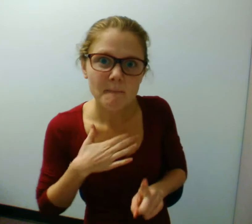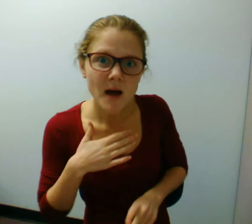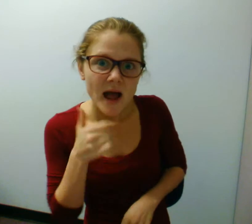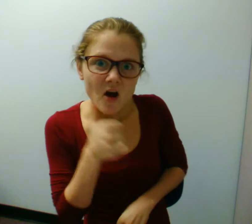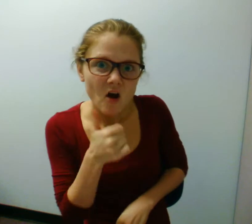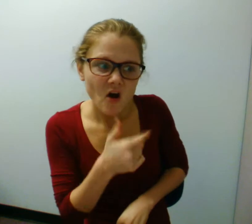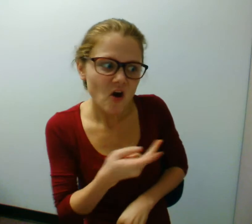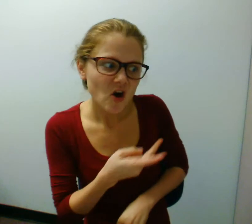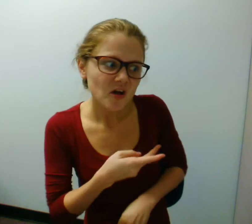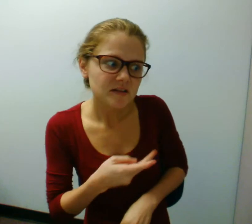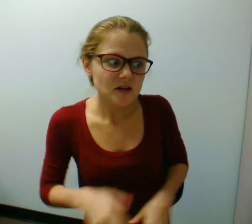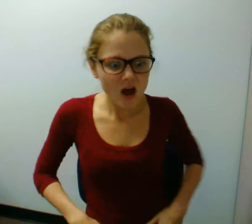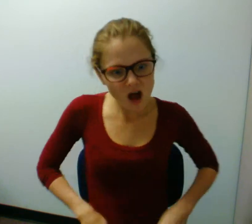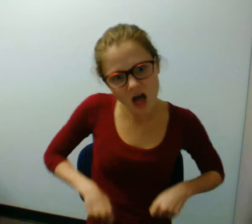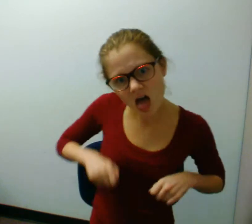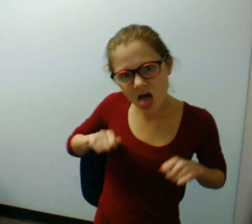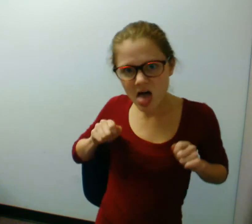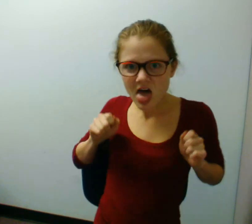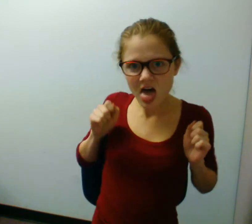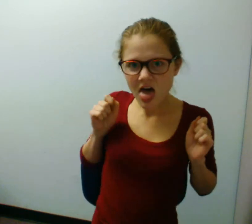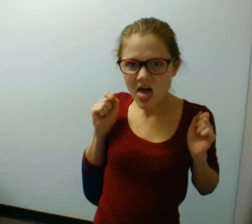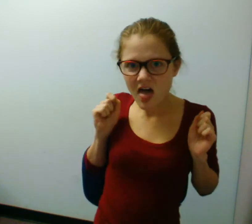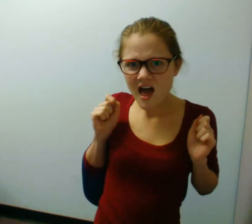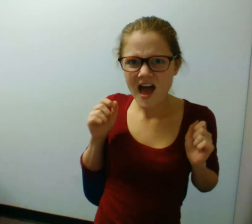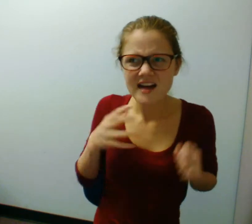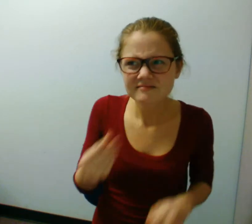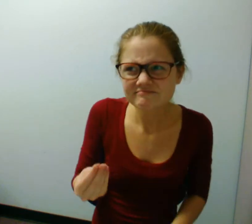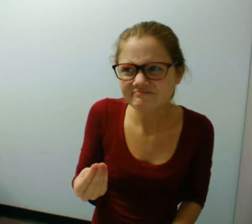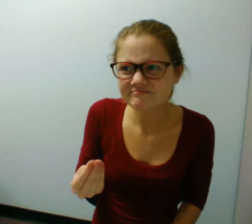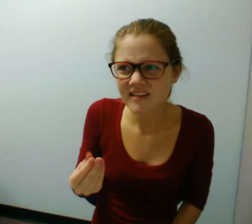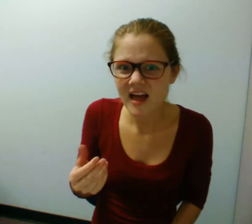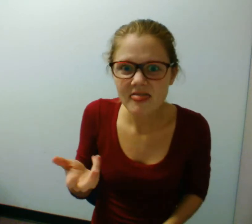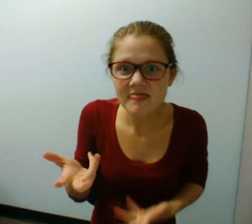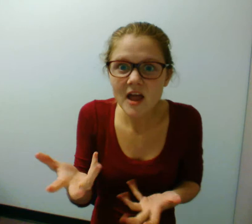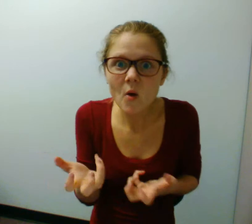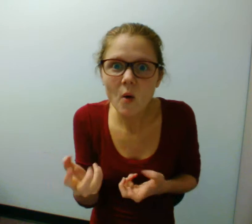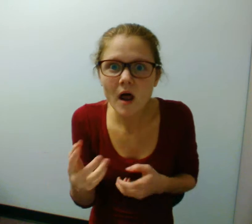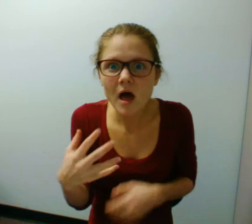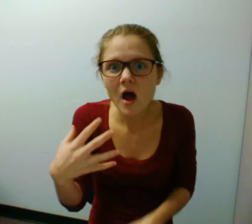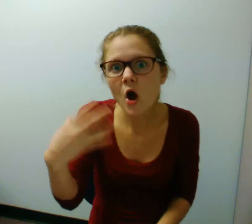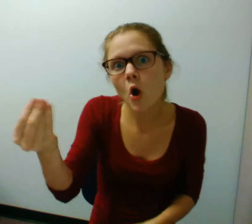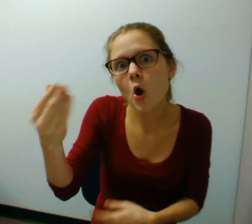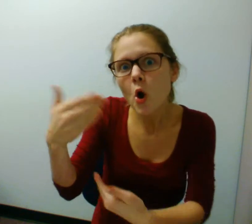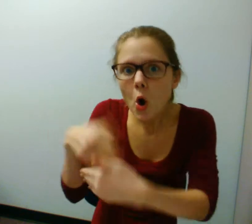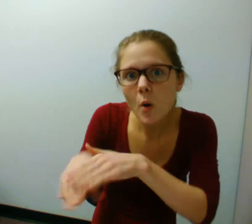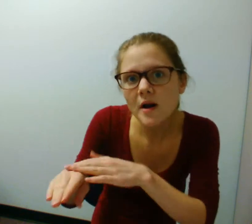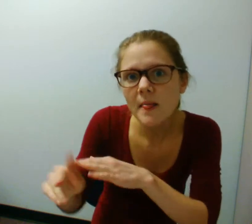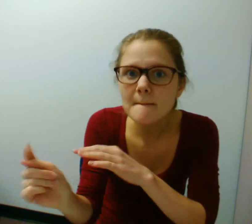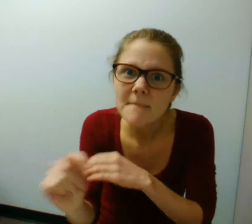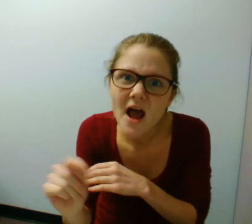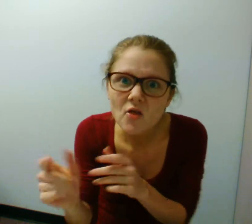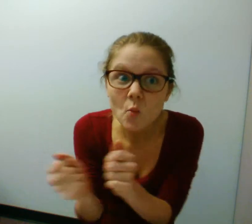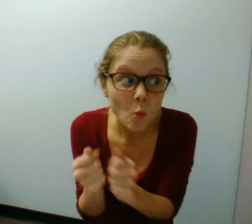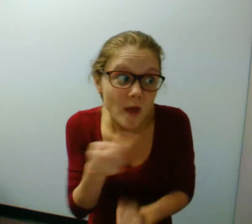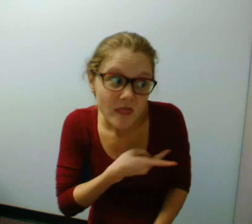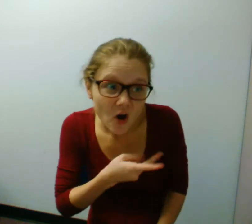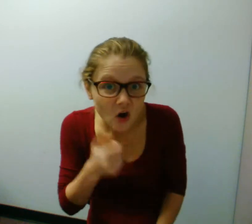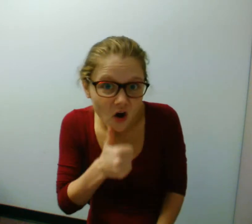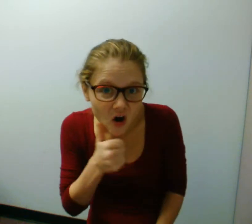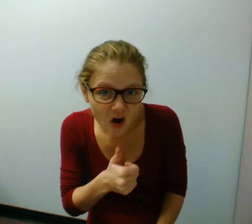raise their shirts up, and they want to go into the bathroom with them, and I just